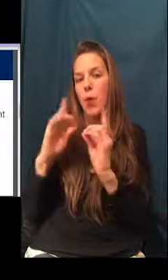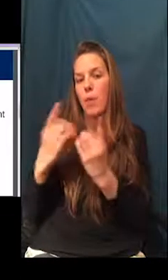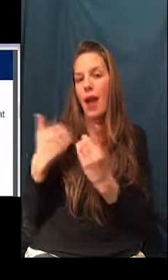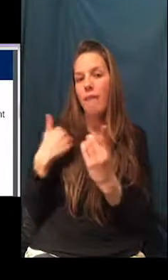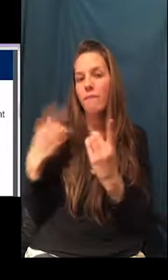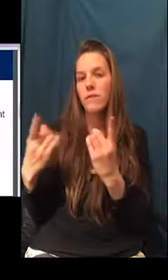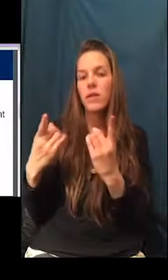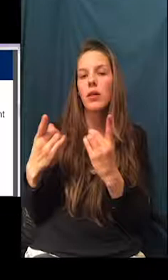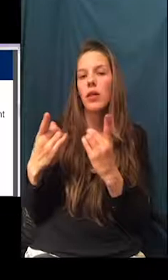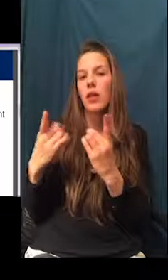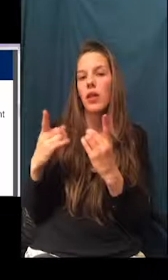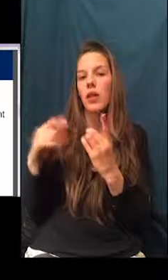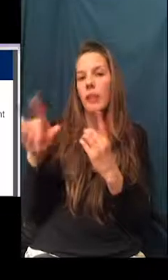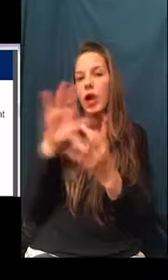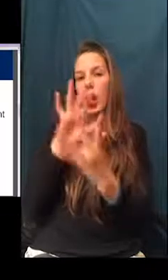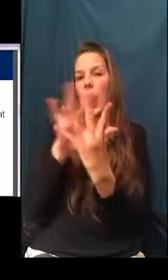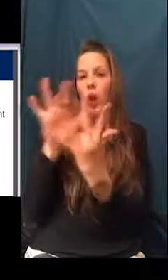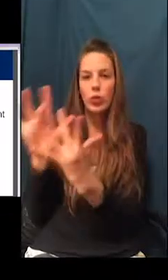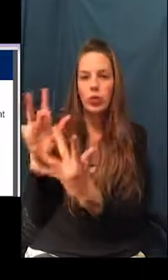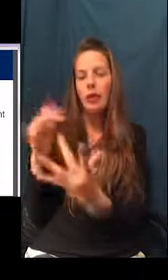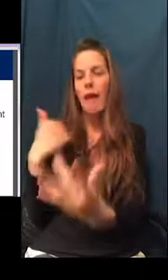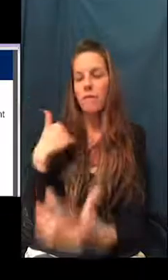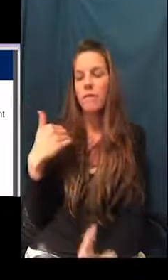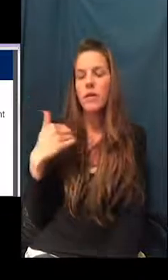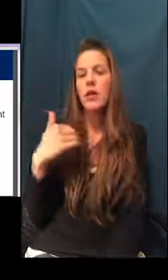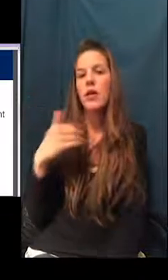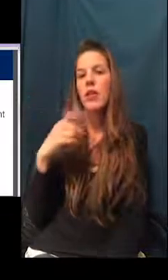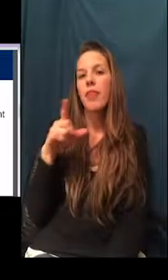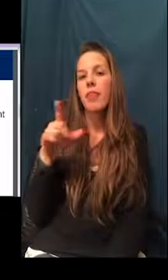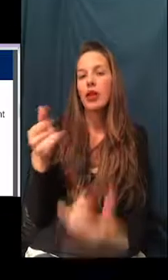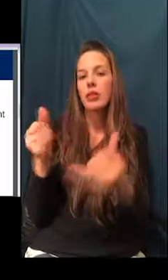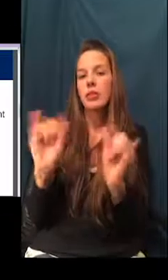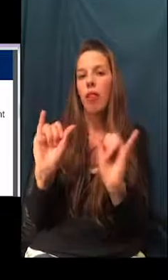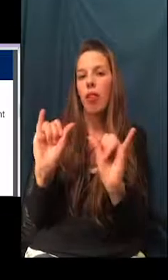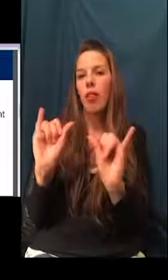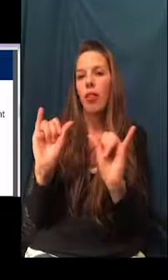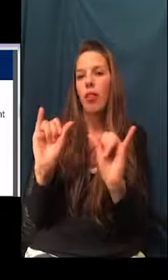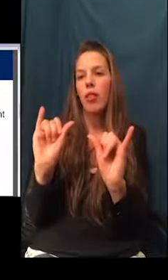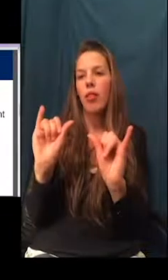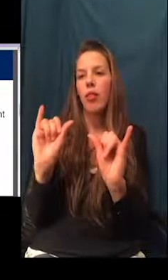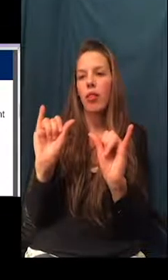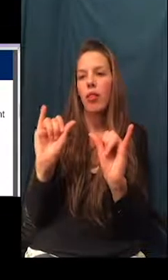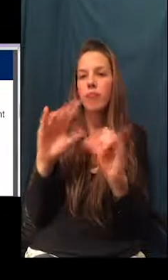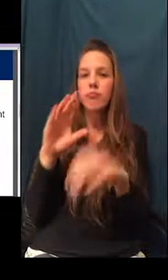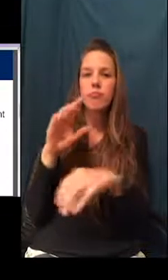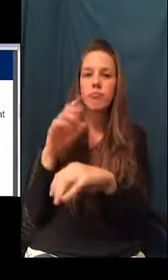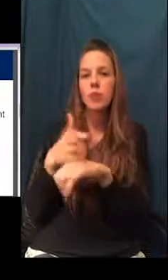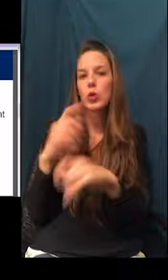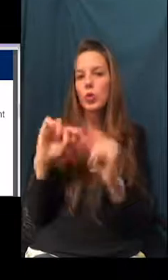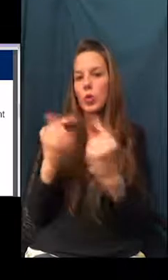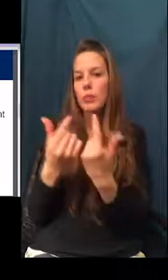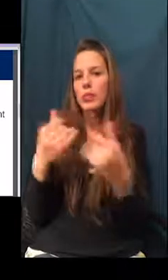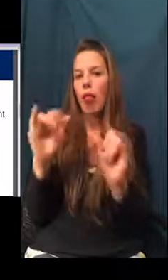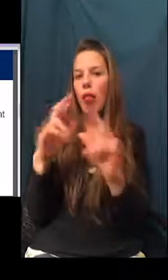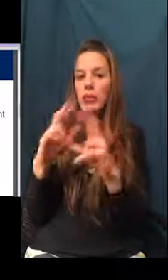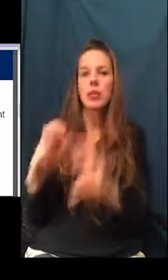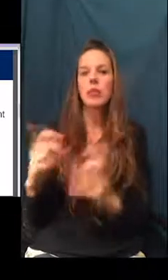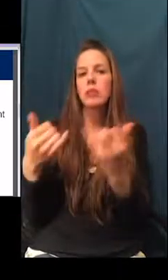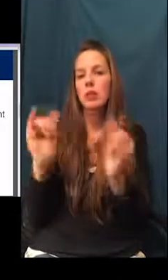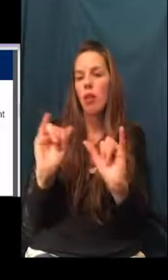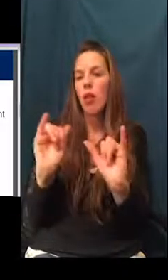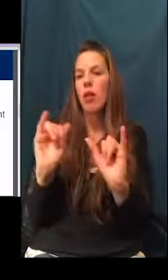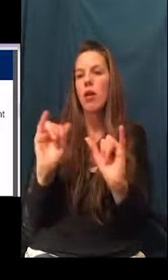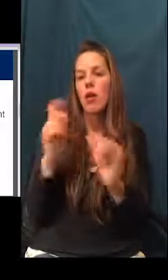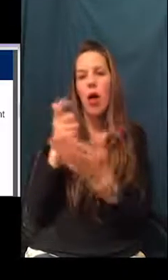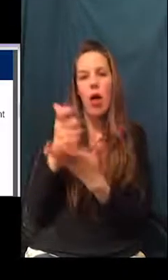department, and they outreach, and they are still holding groups. They're still doing assessments. They're